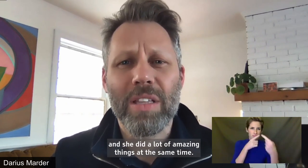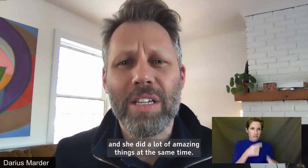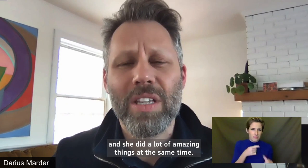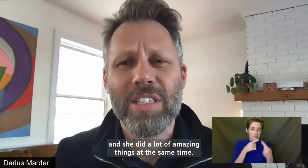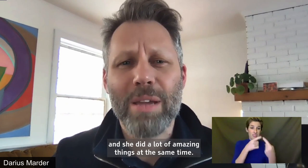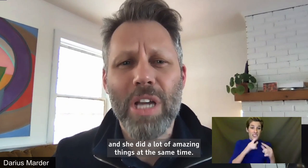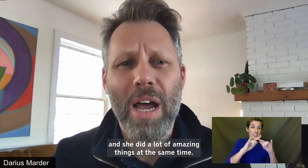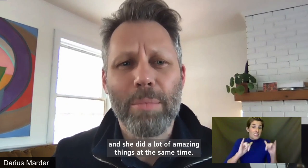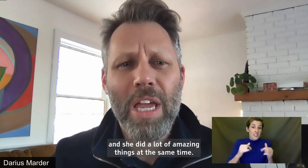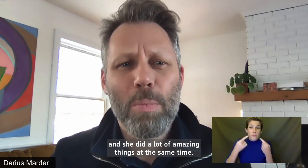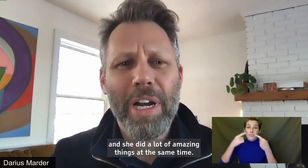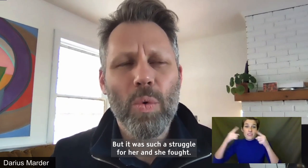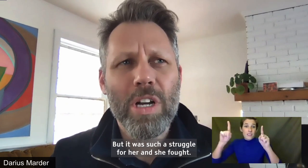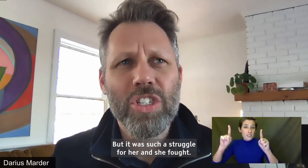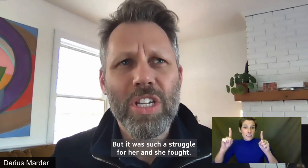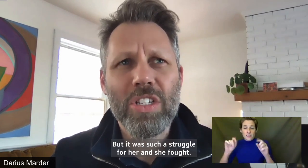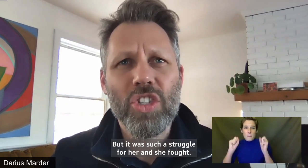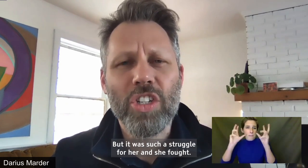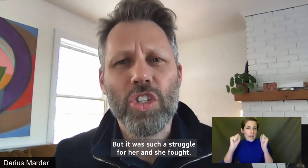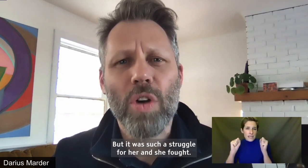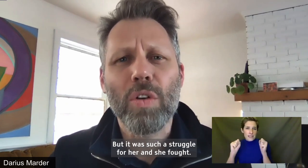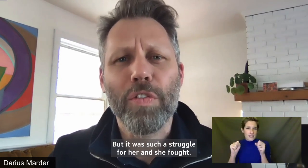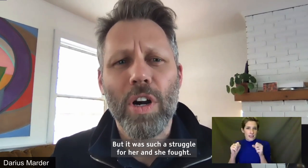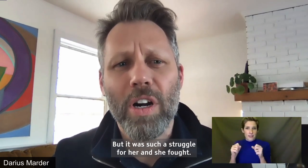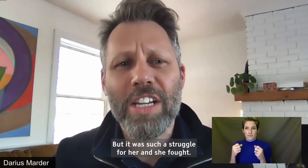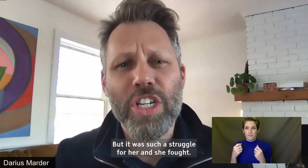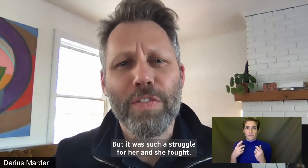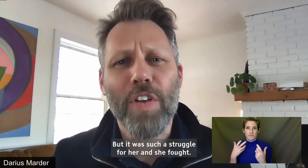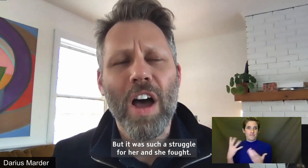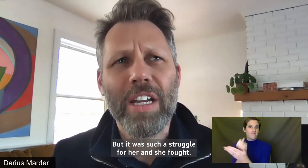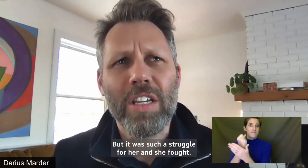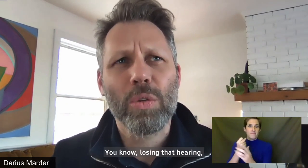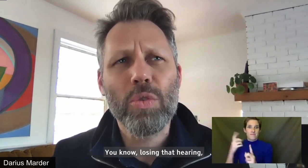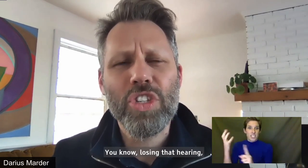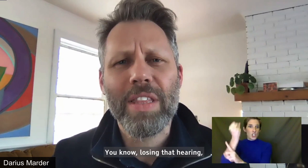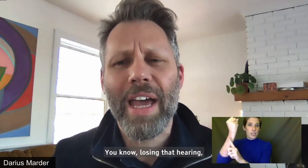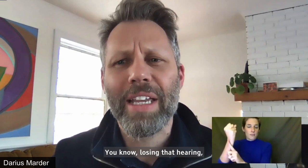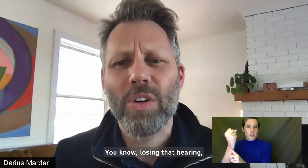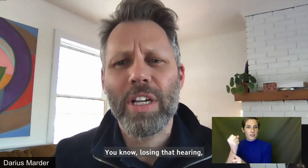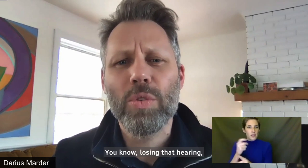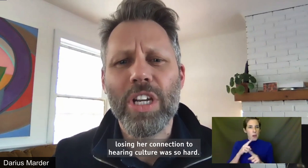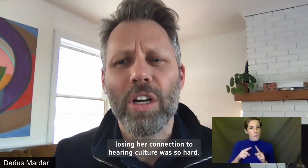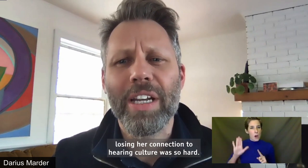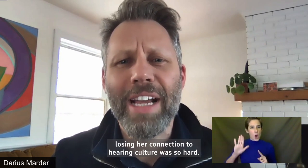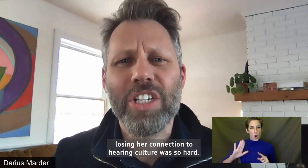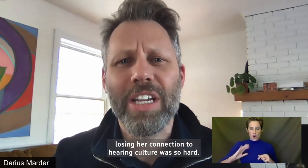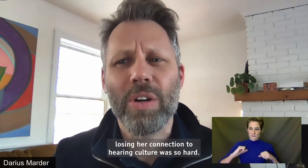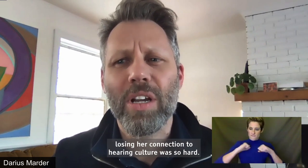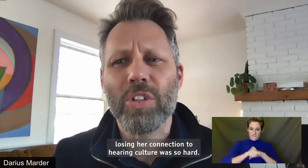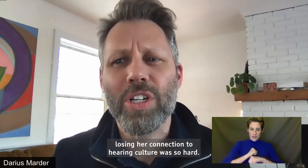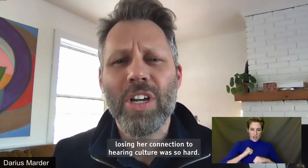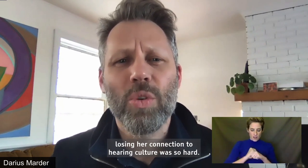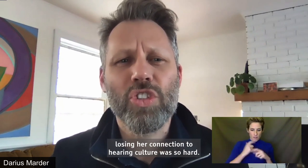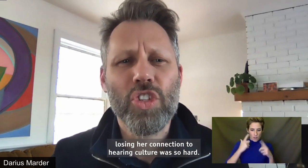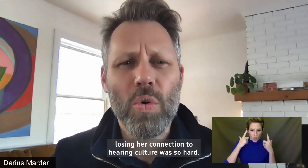lot of amazing things at the same time, but it was such a struggle for her, and she fought, you know, losing that hearing, losing her connection to